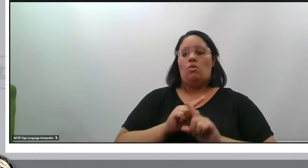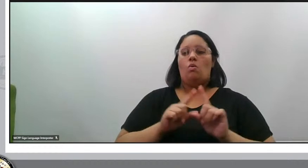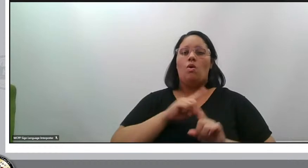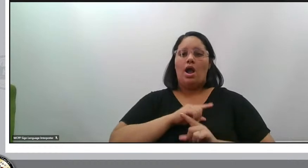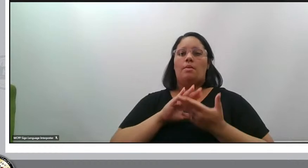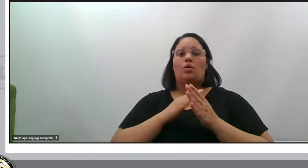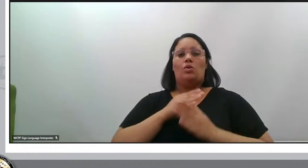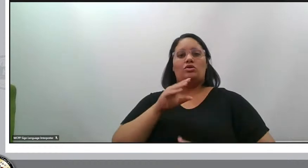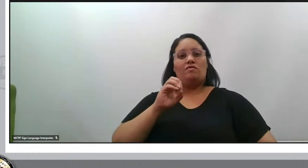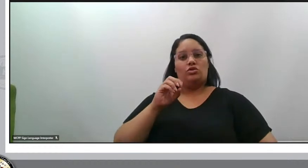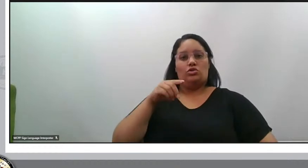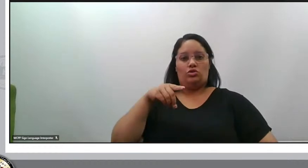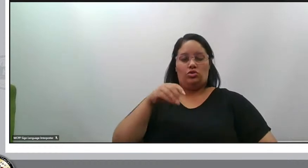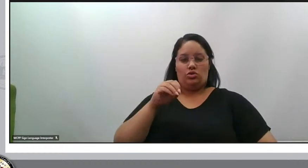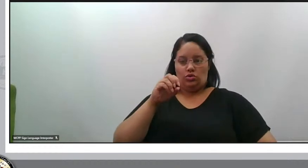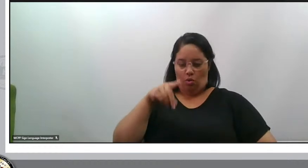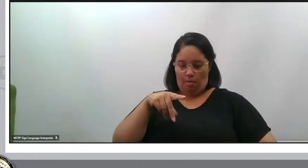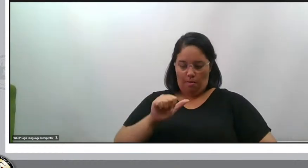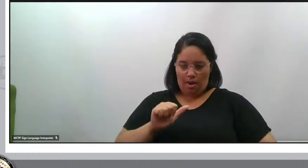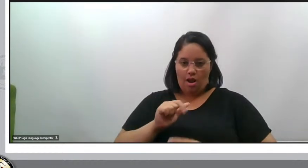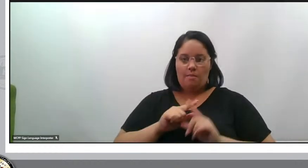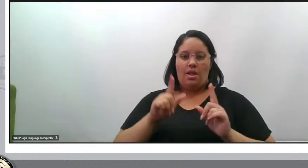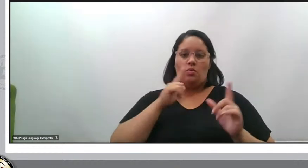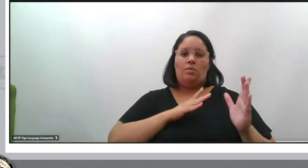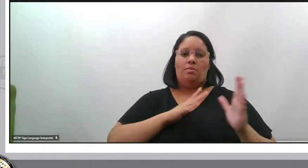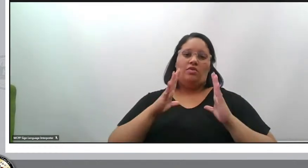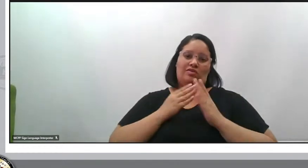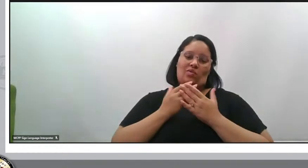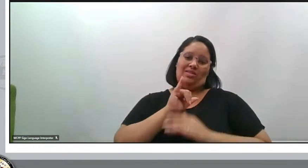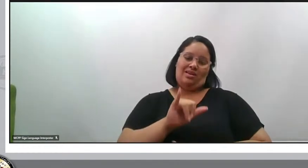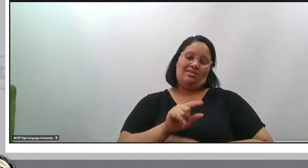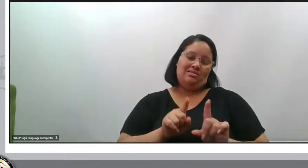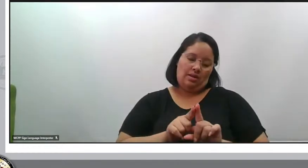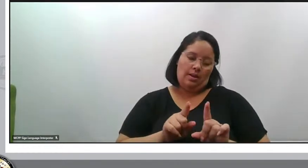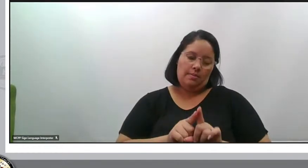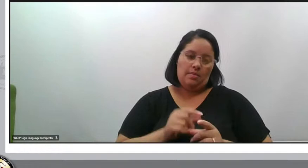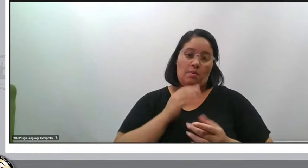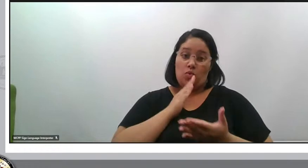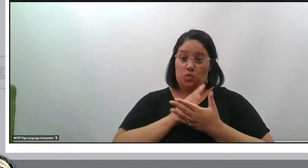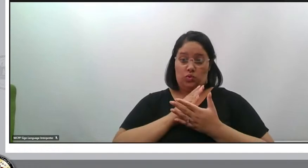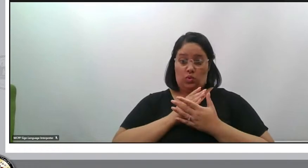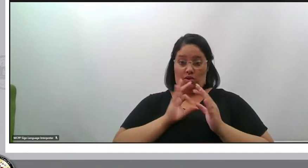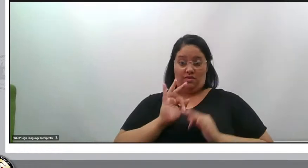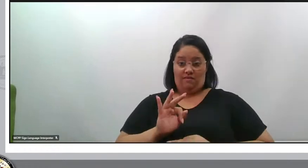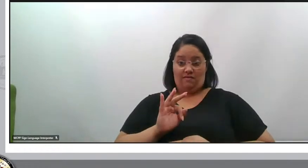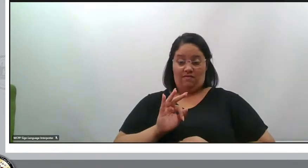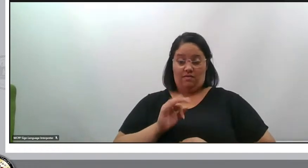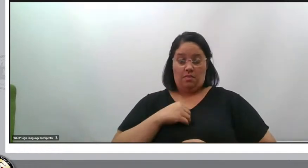SOPA. But we have made provision specifically for that. Chair, I'm not sure